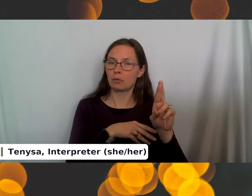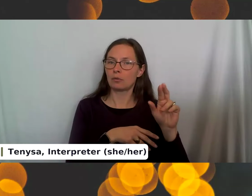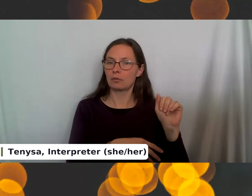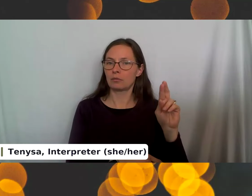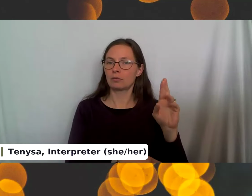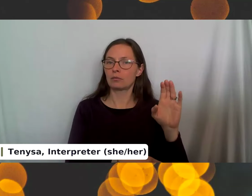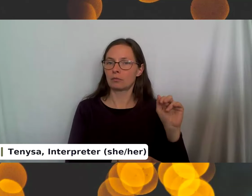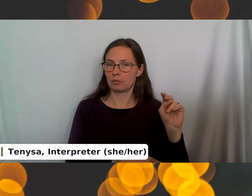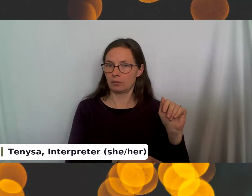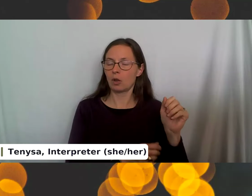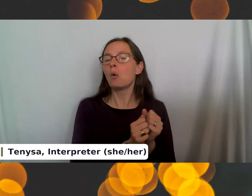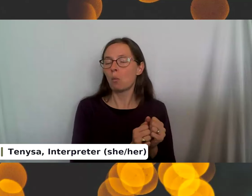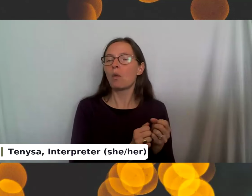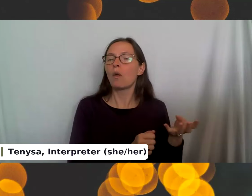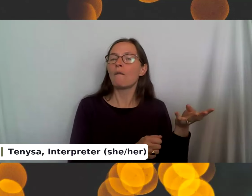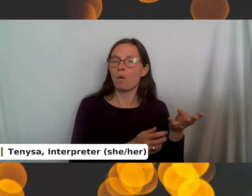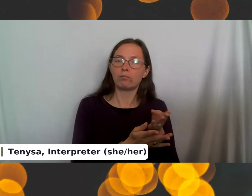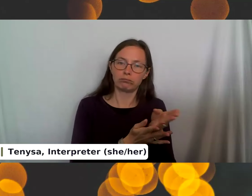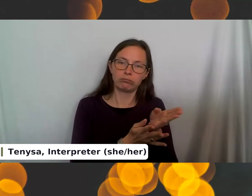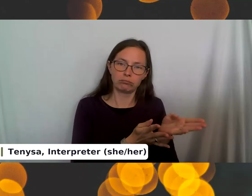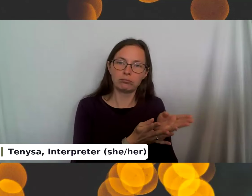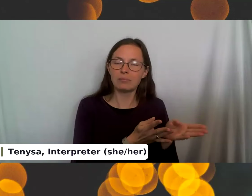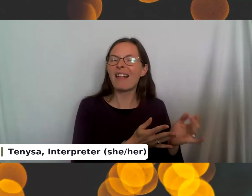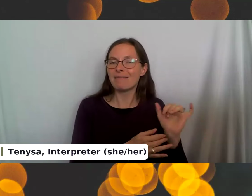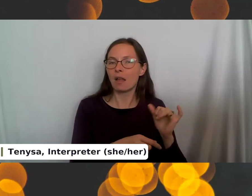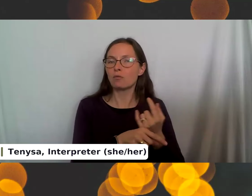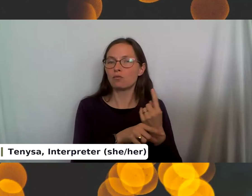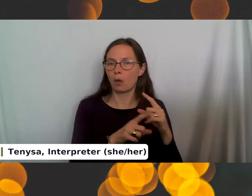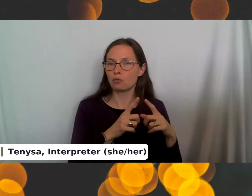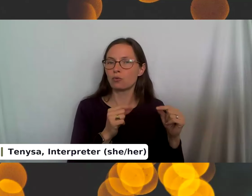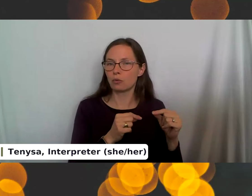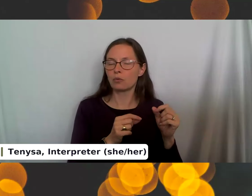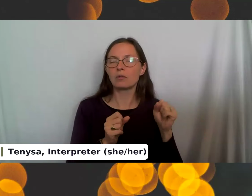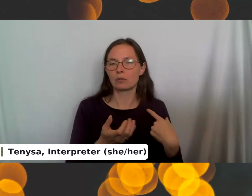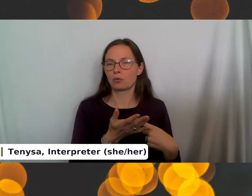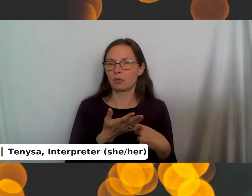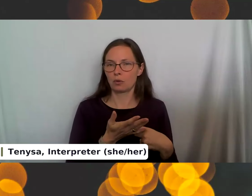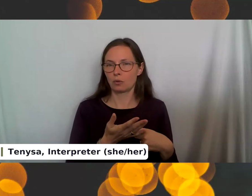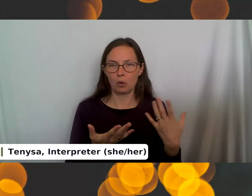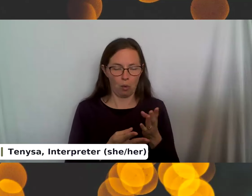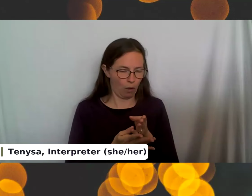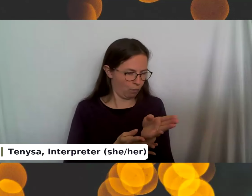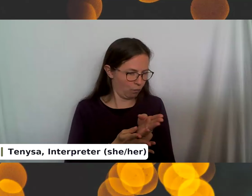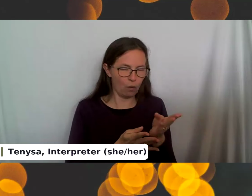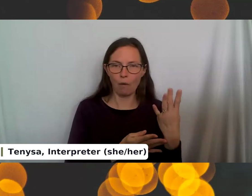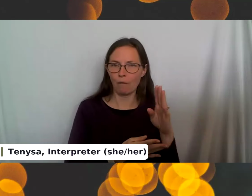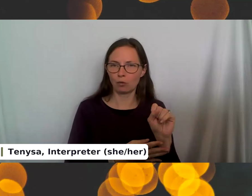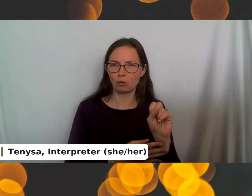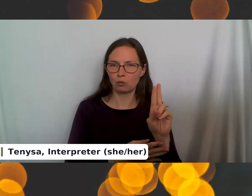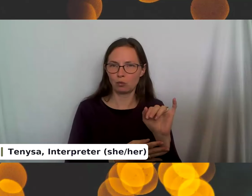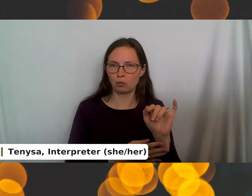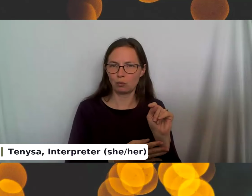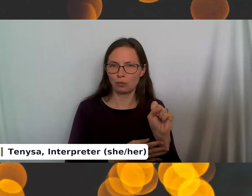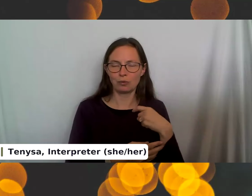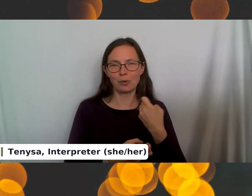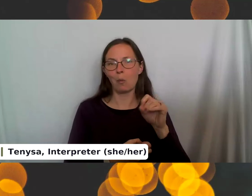have the 4 suits, just like in a regular suit of playing cards. And we'll talk about exactly what the 4 suits are in a second. I don't want to overwhelm